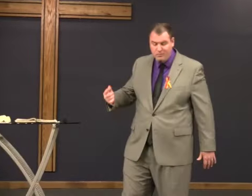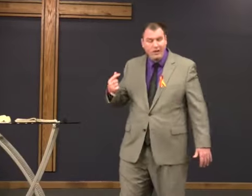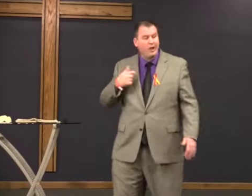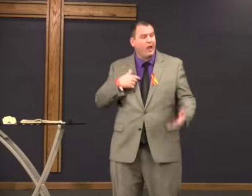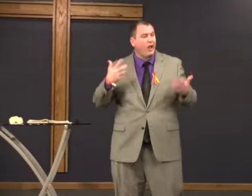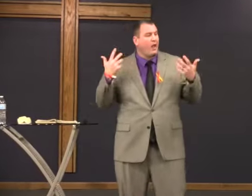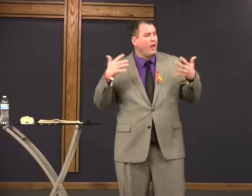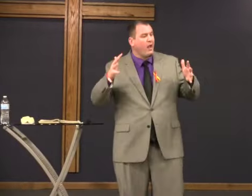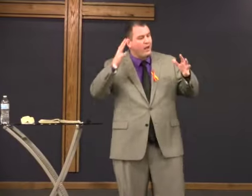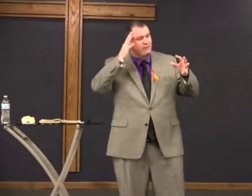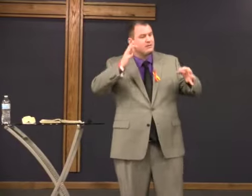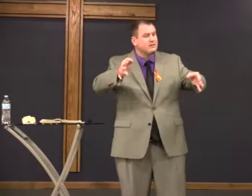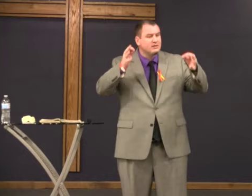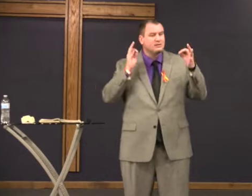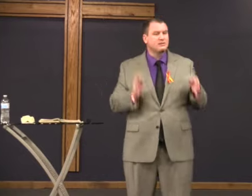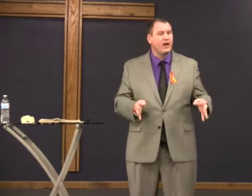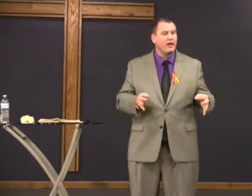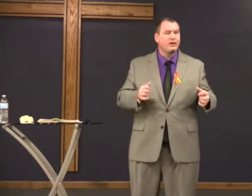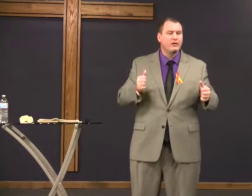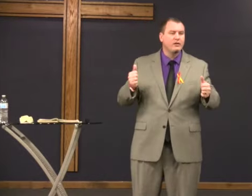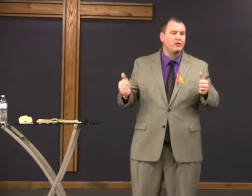and persist? There's an old song,